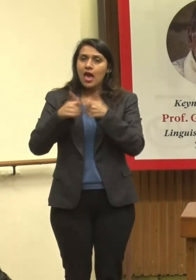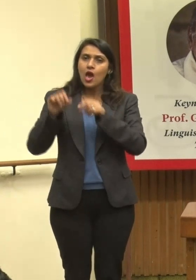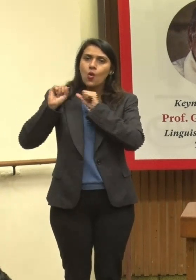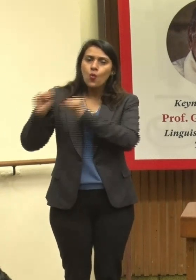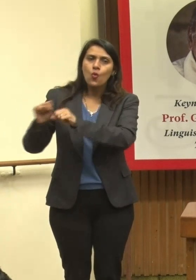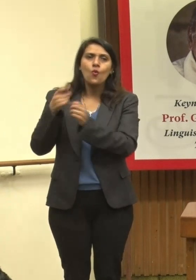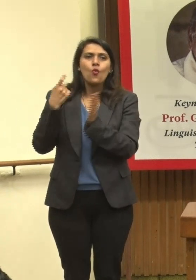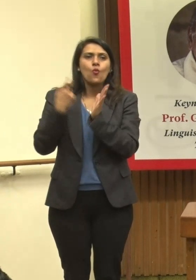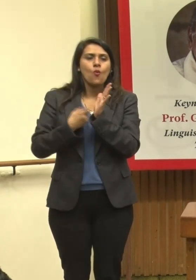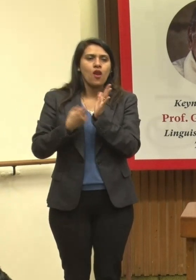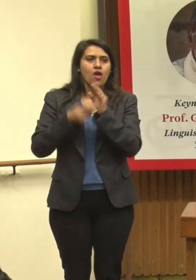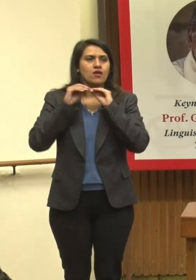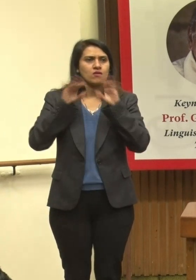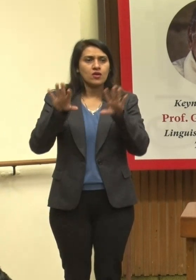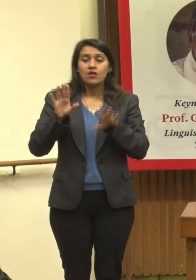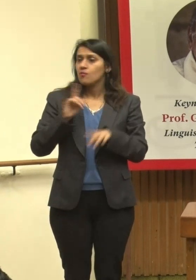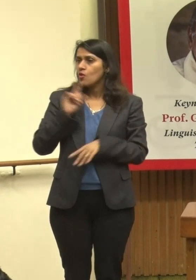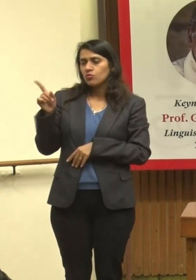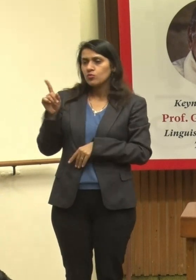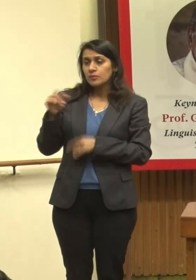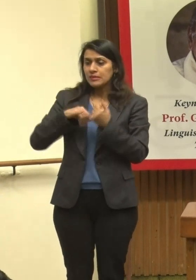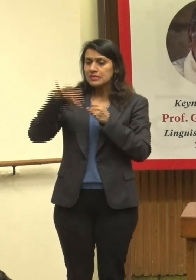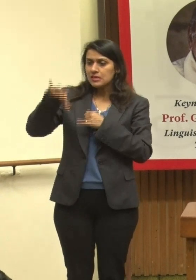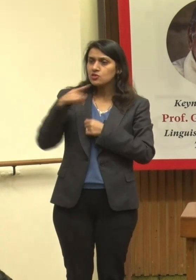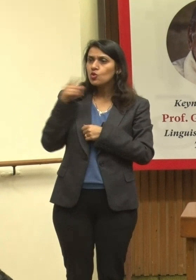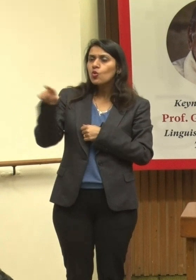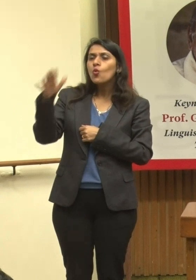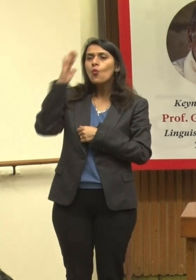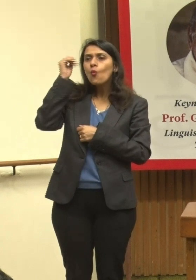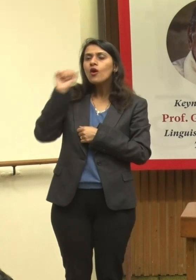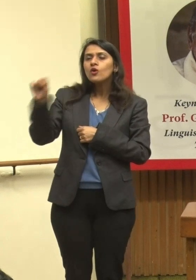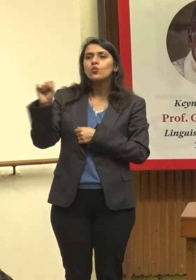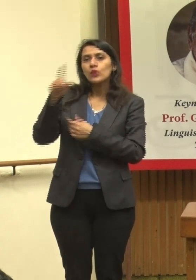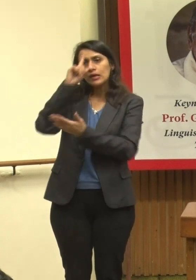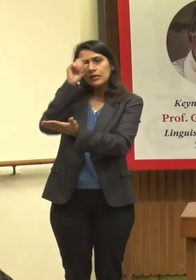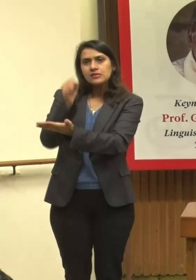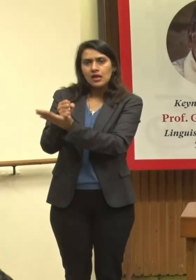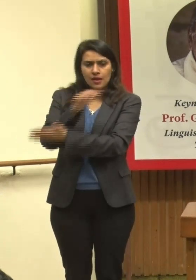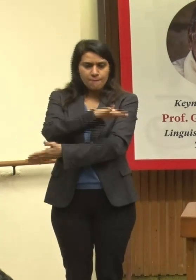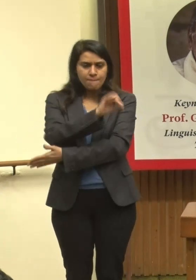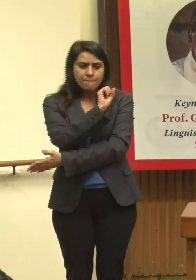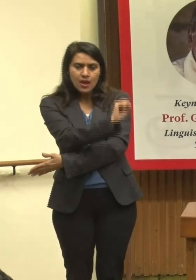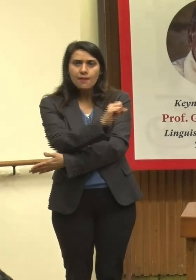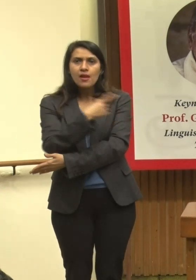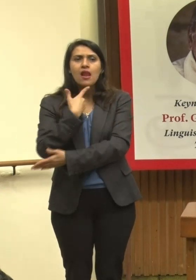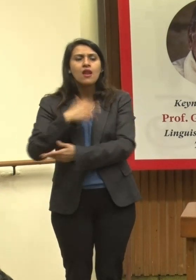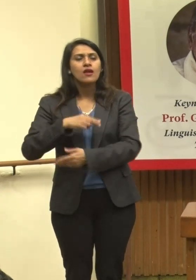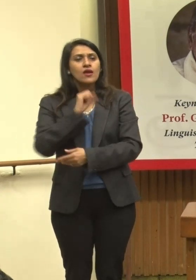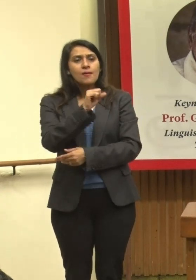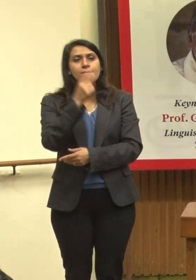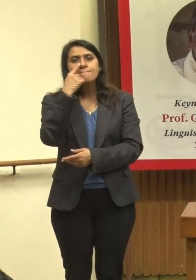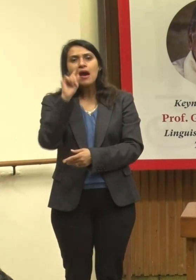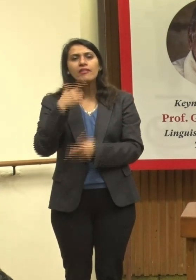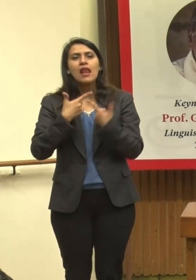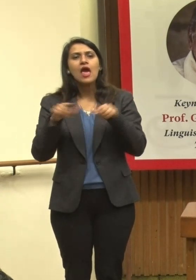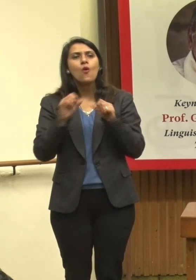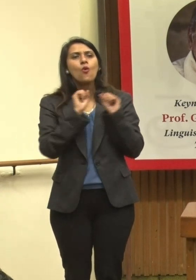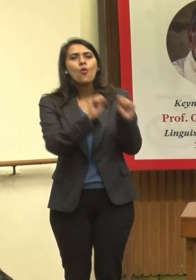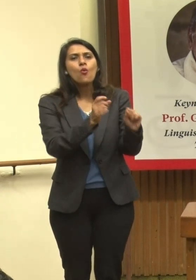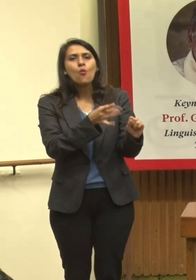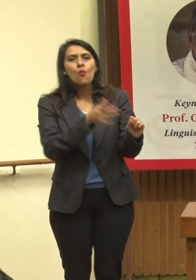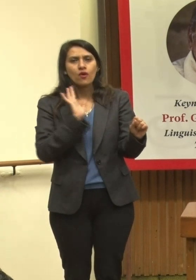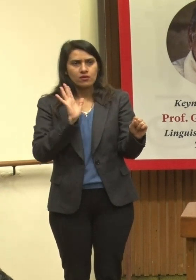Supreme Court said, but who are you to decide which is the mother tongue of the child? And the Supreme Court gave